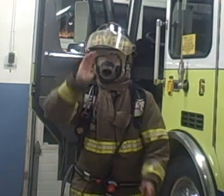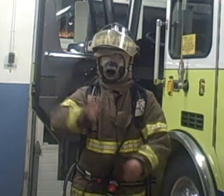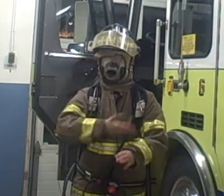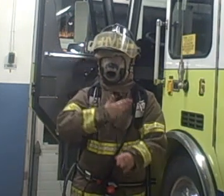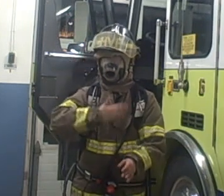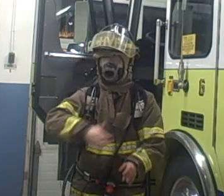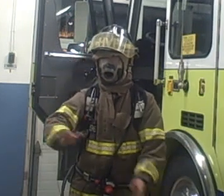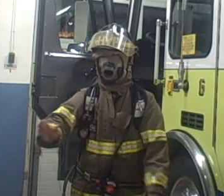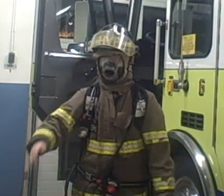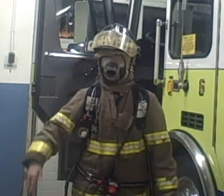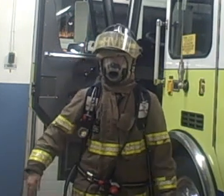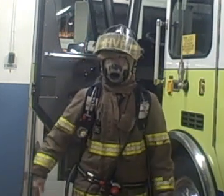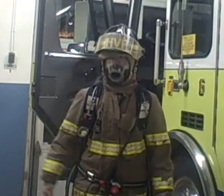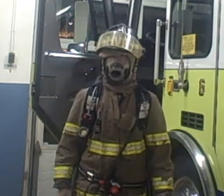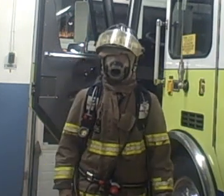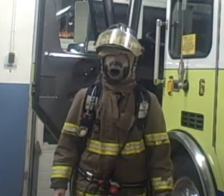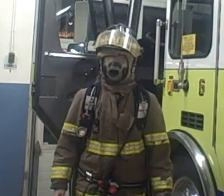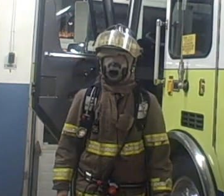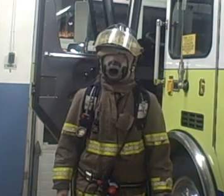sing that firefighter song.